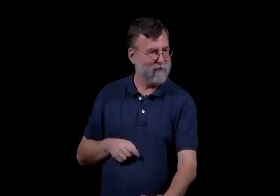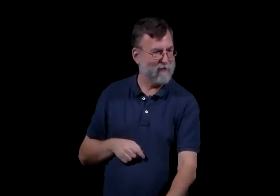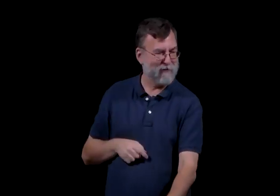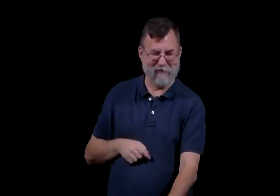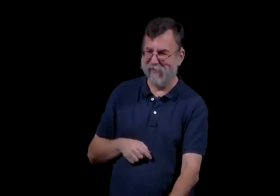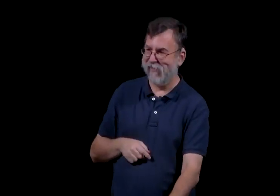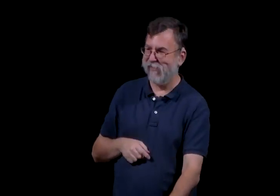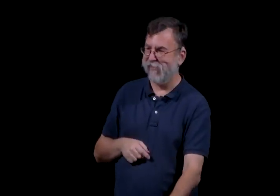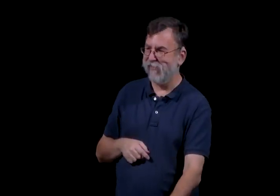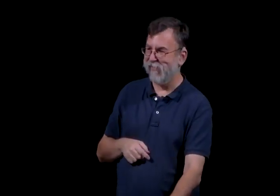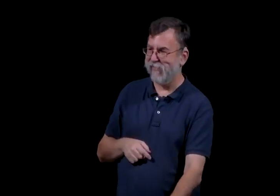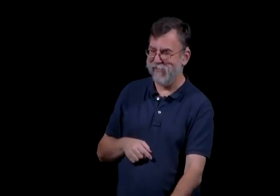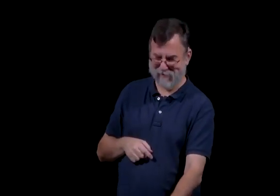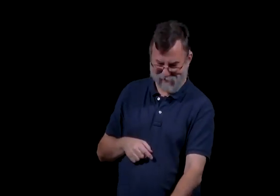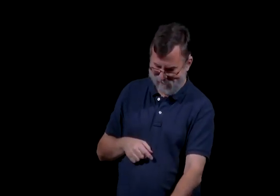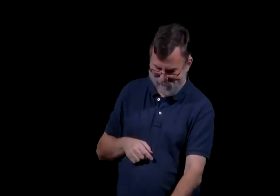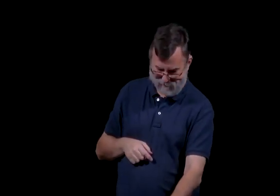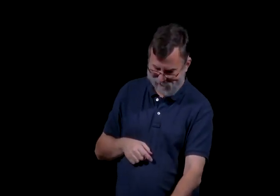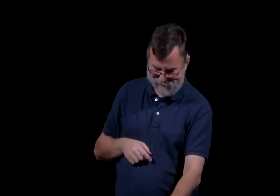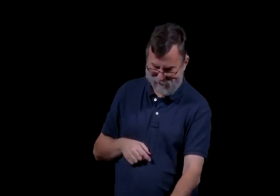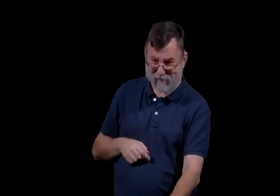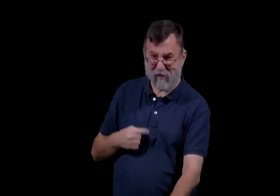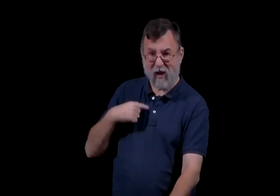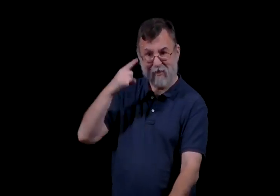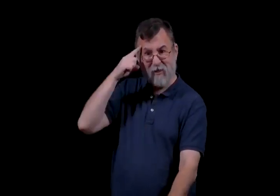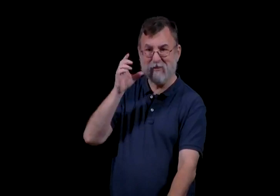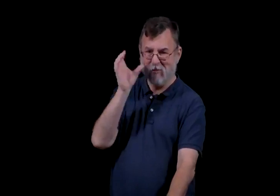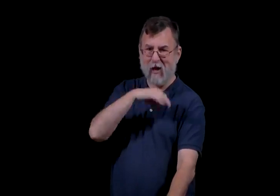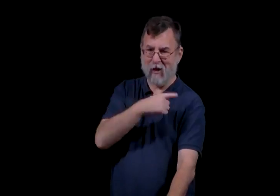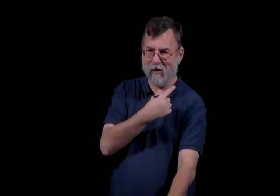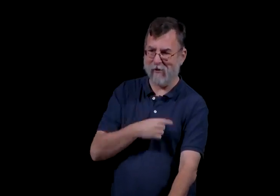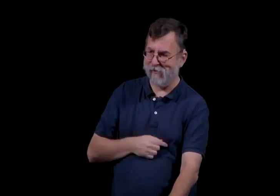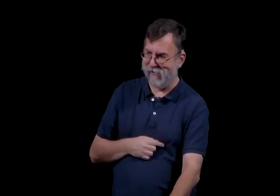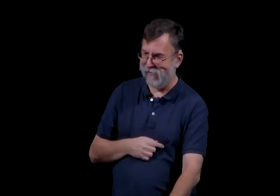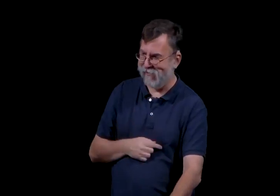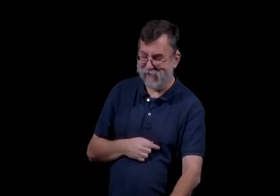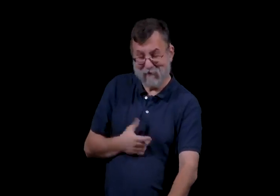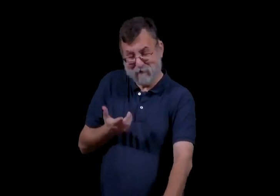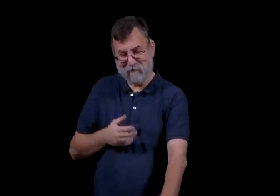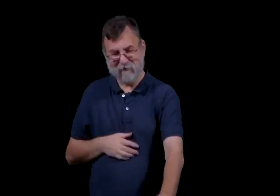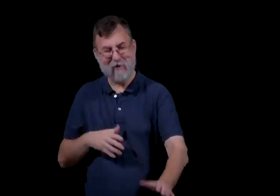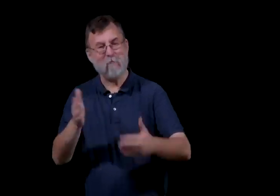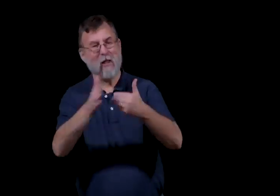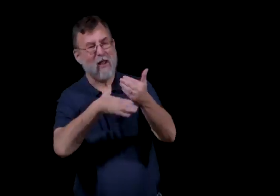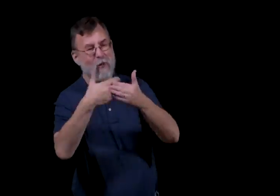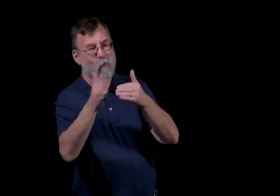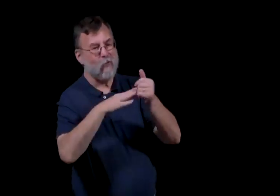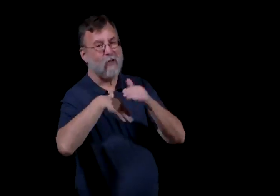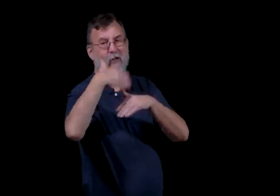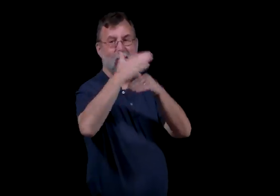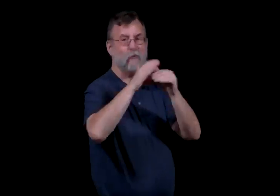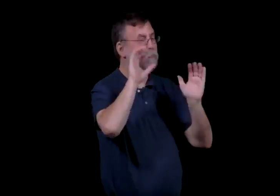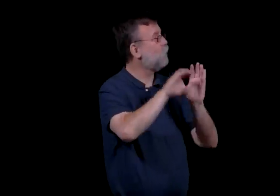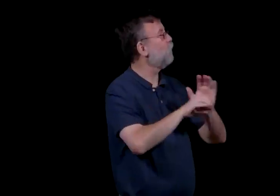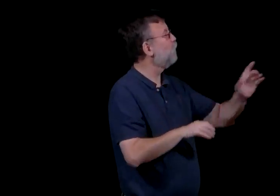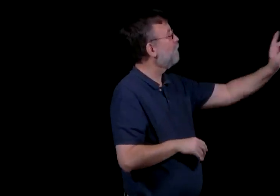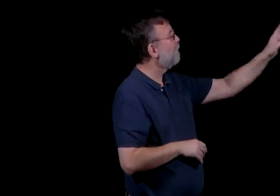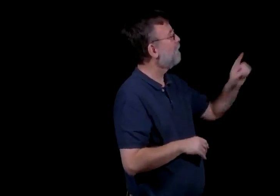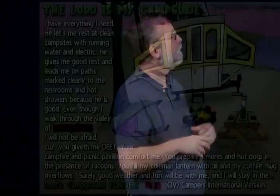So something for you to think about when you're camping. I do think this is a little odd, but anyway. Here's my next picture.